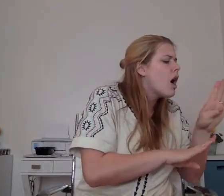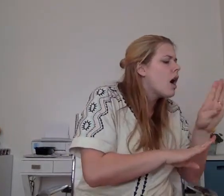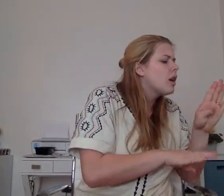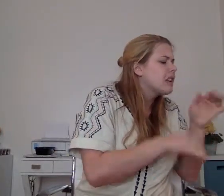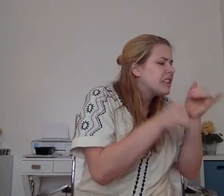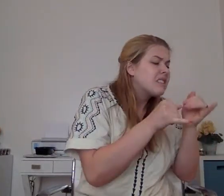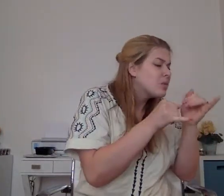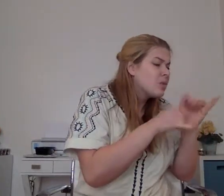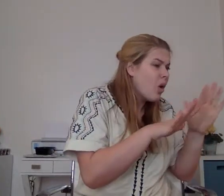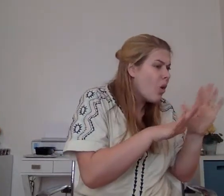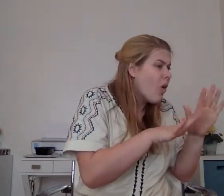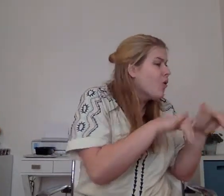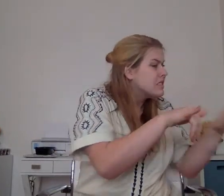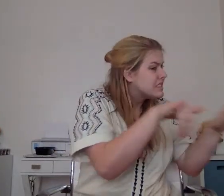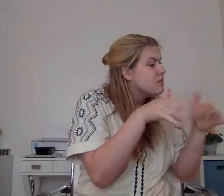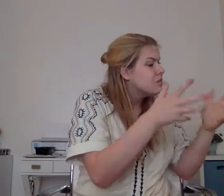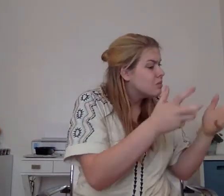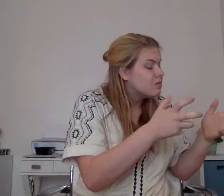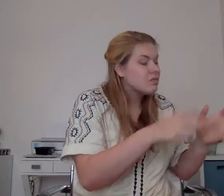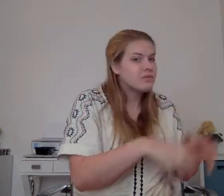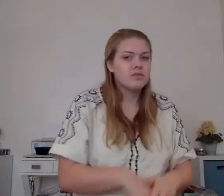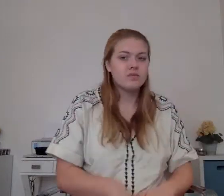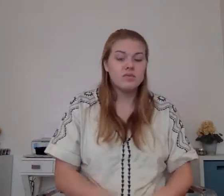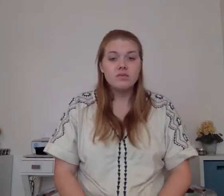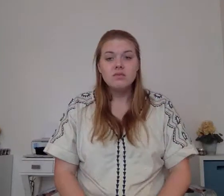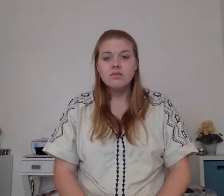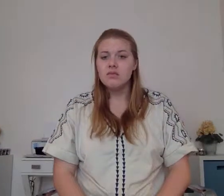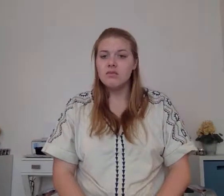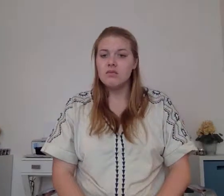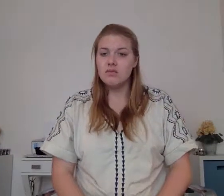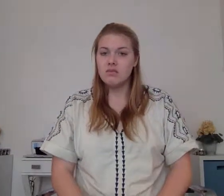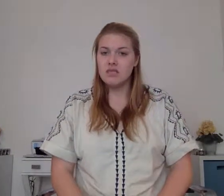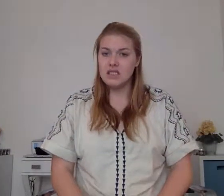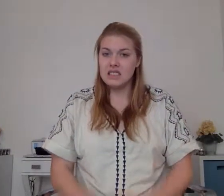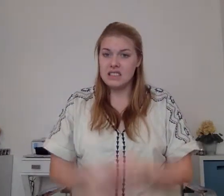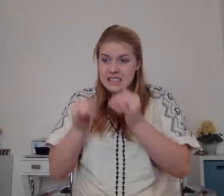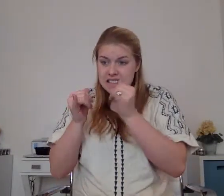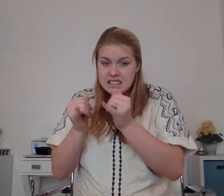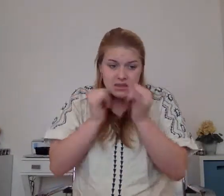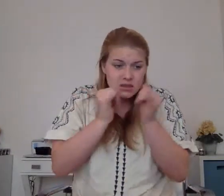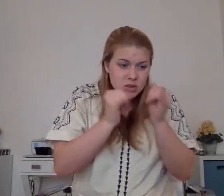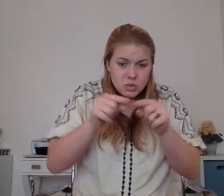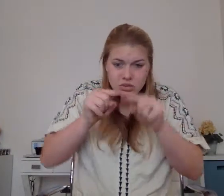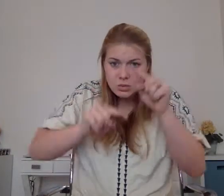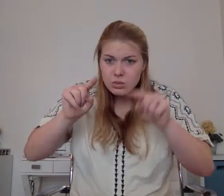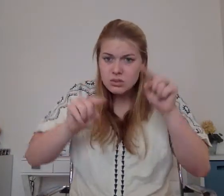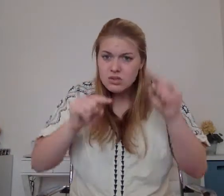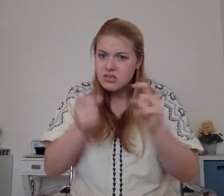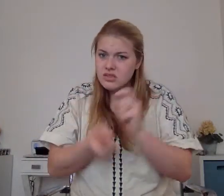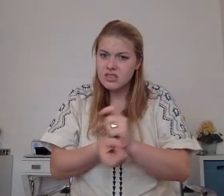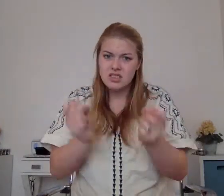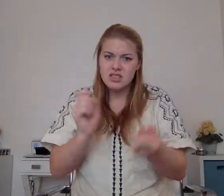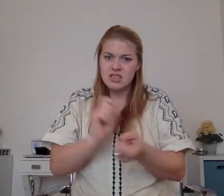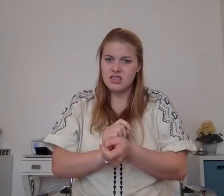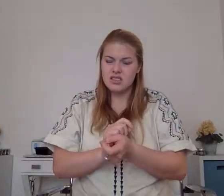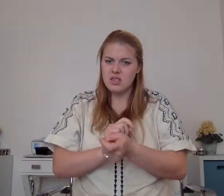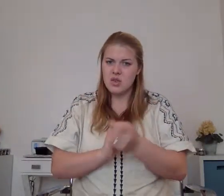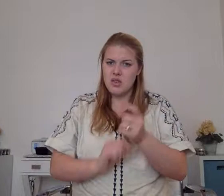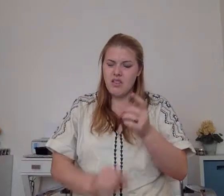West, we are losing multiplicity, both within our societies and within ourselves. And coming